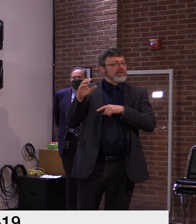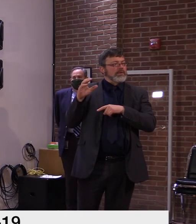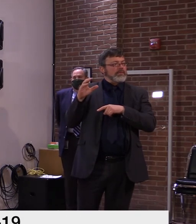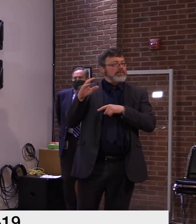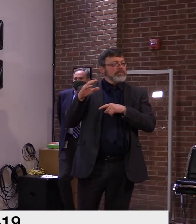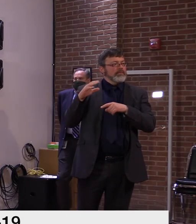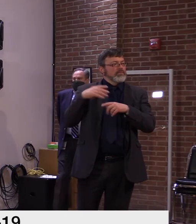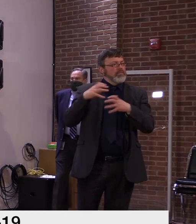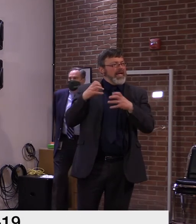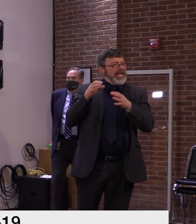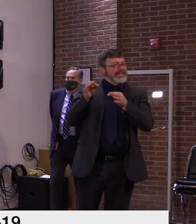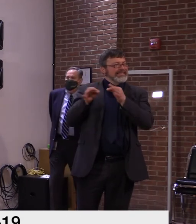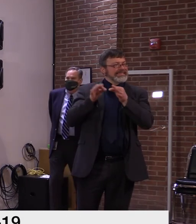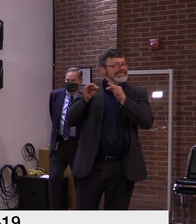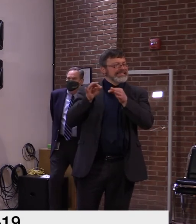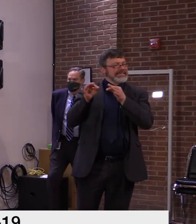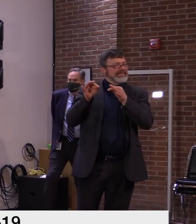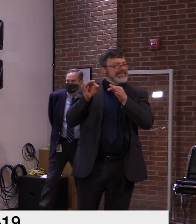it.